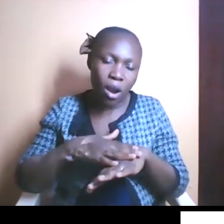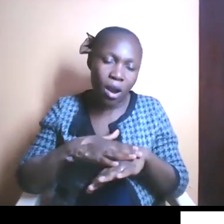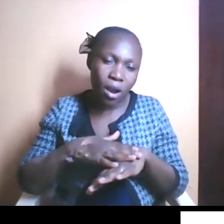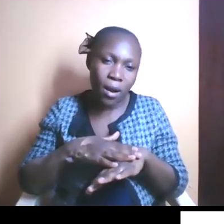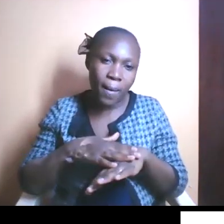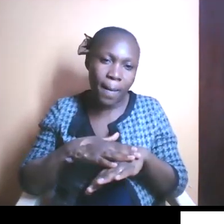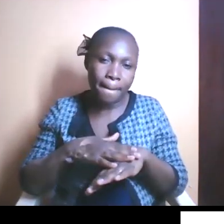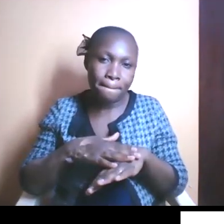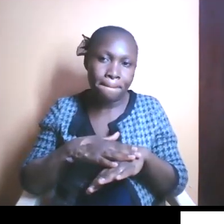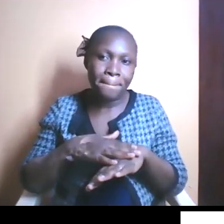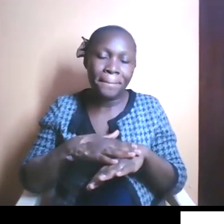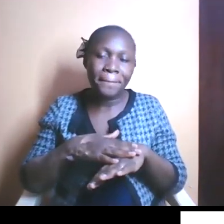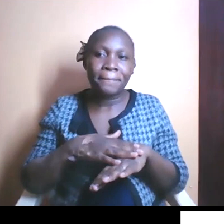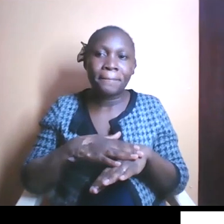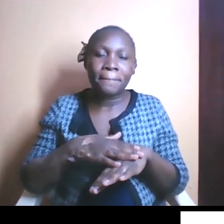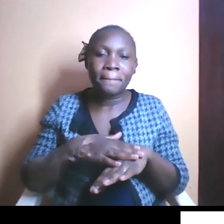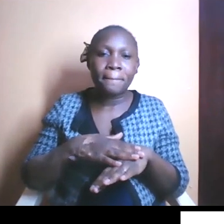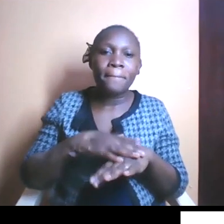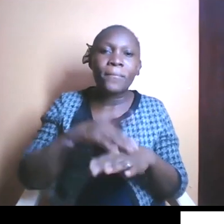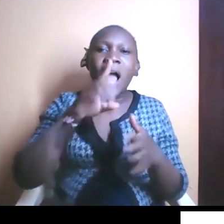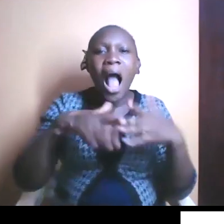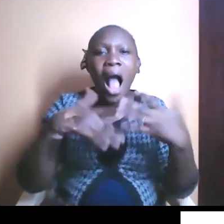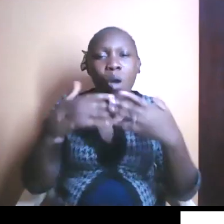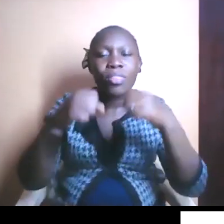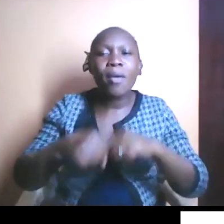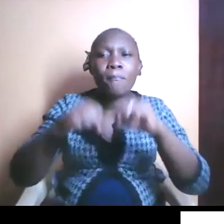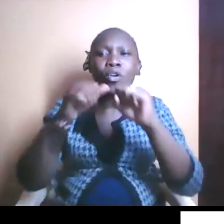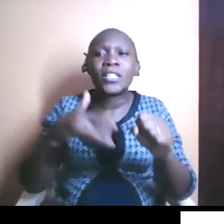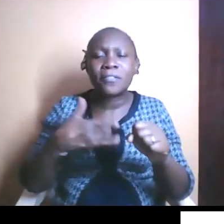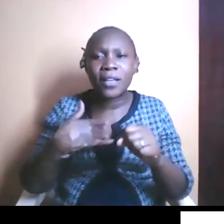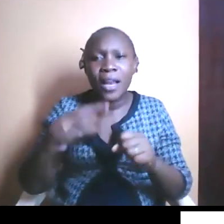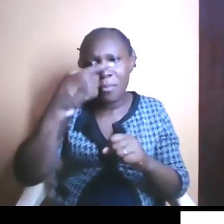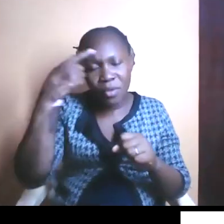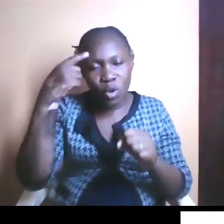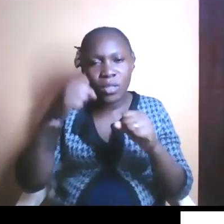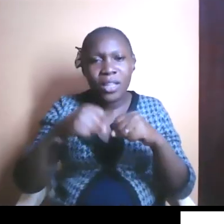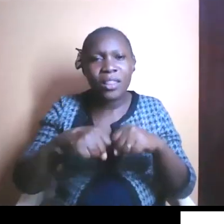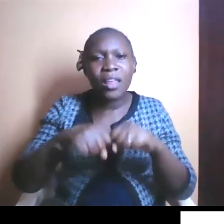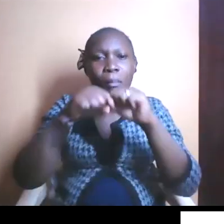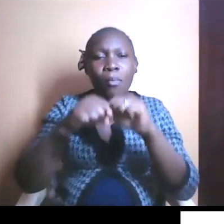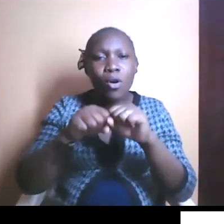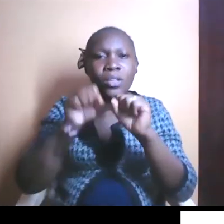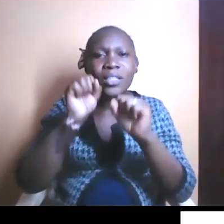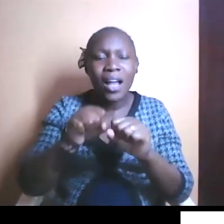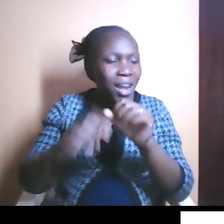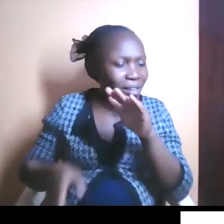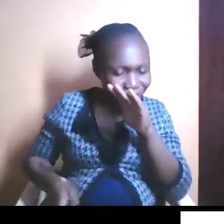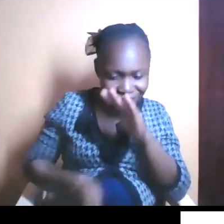the boss feels towards her, because she might send me out of the gate as she always threatens.